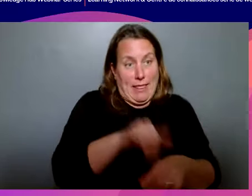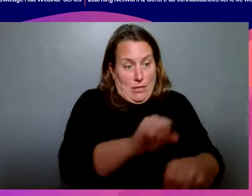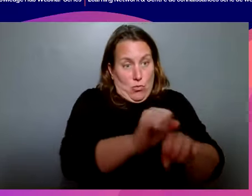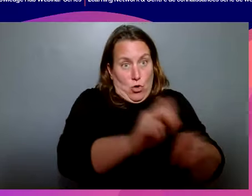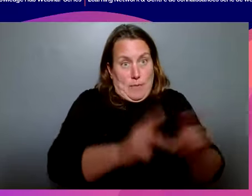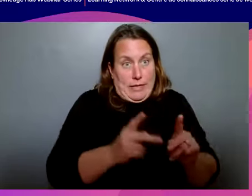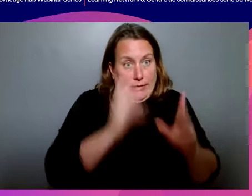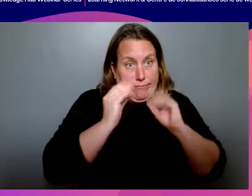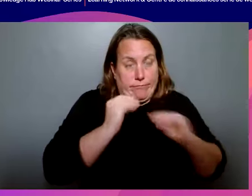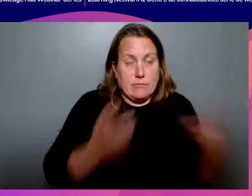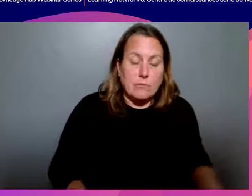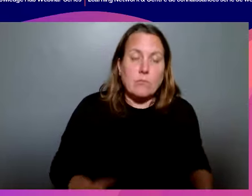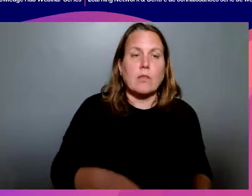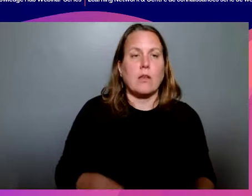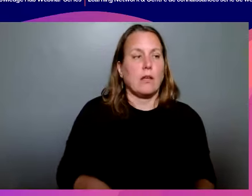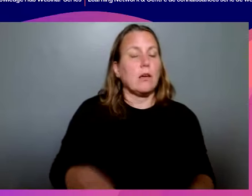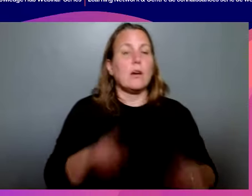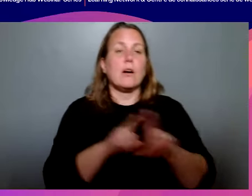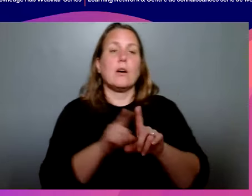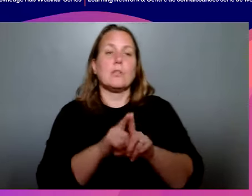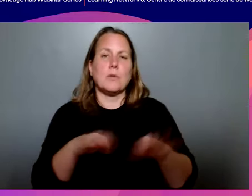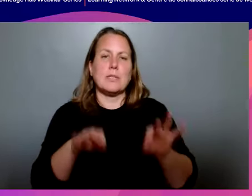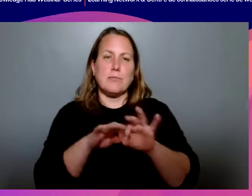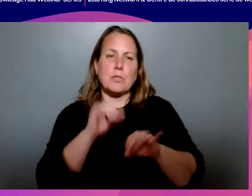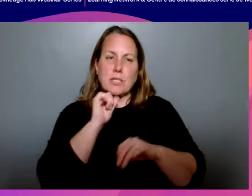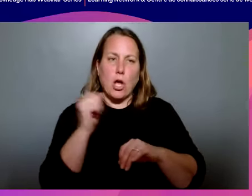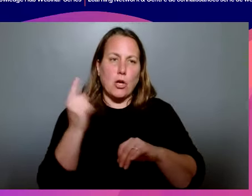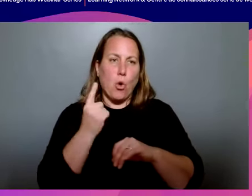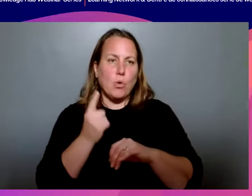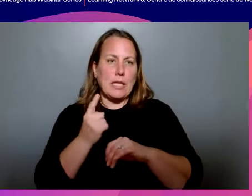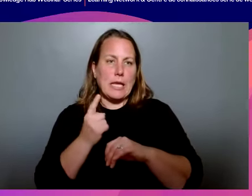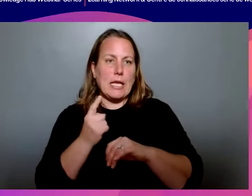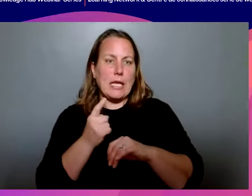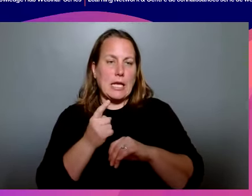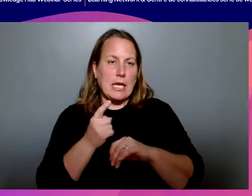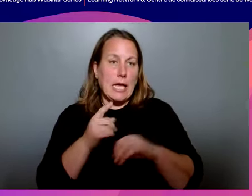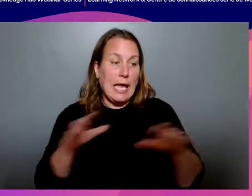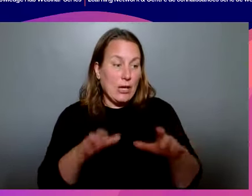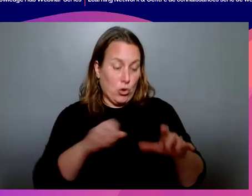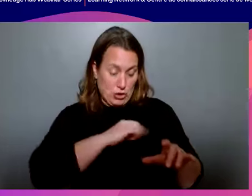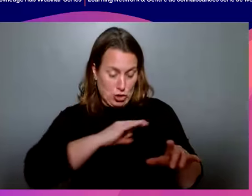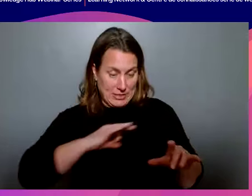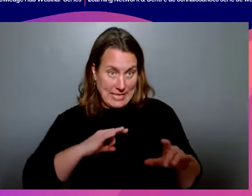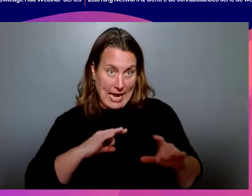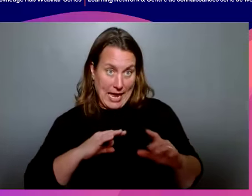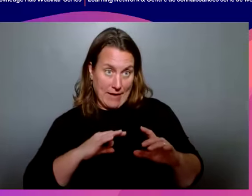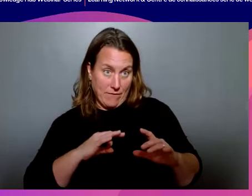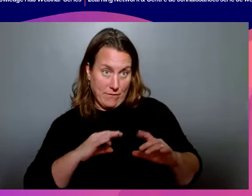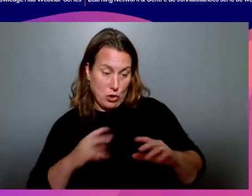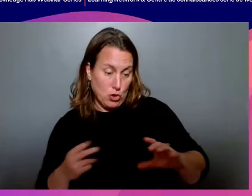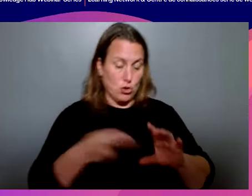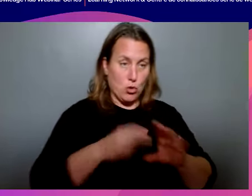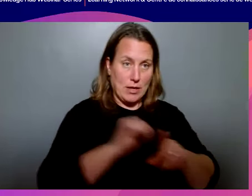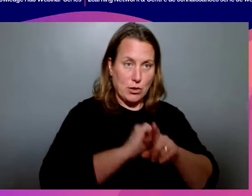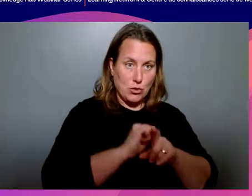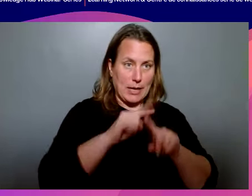it also means not just sending staff into a training, but all levels of employees